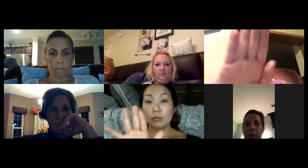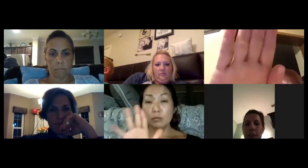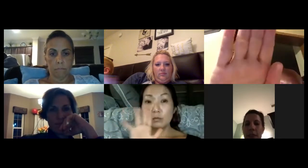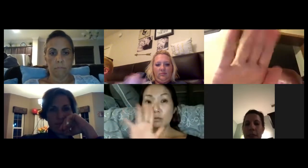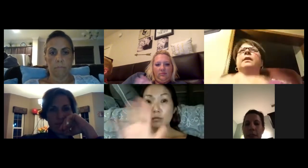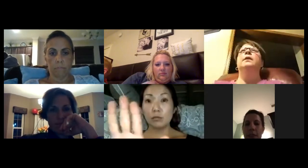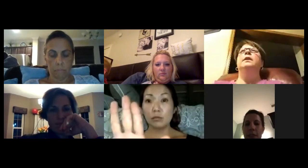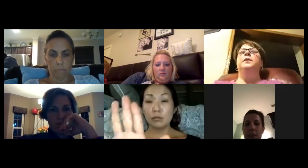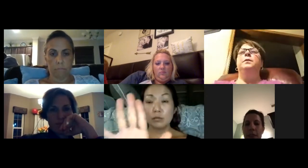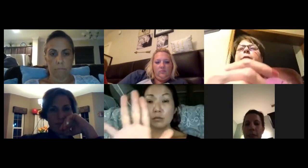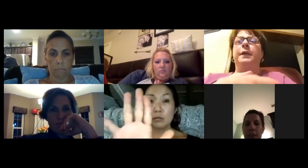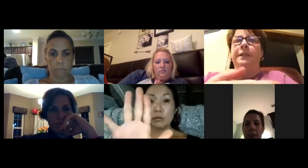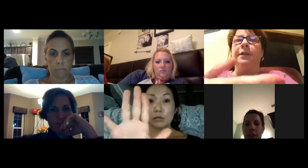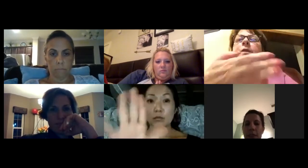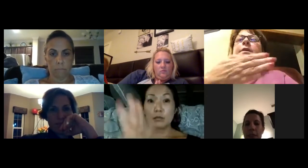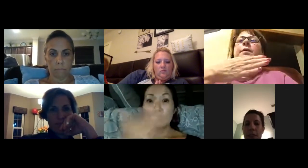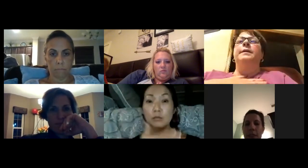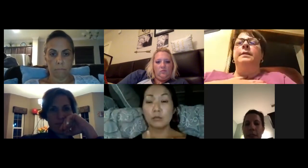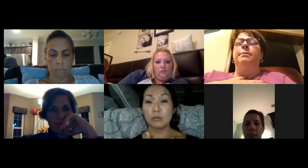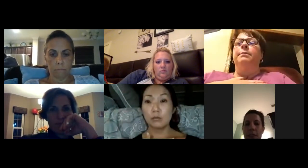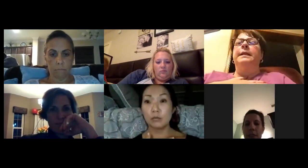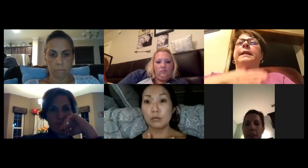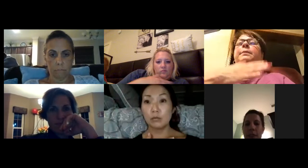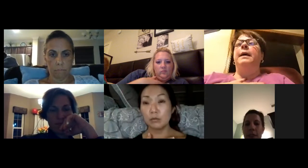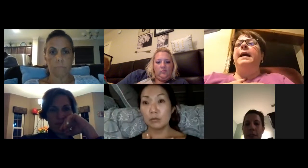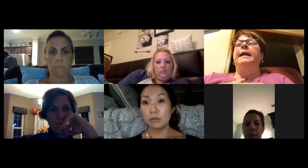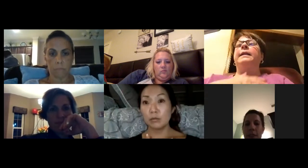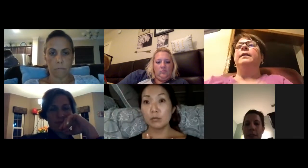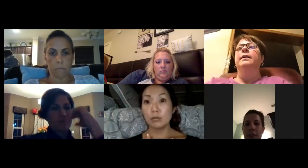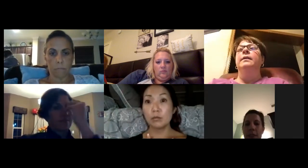them, if you're referring to you, it's always me, mine,